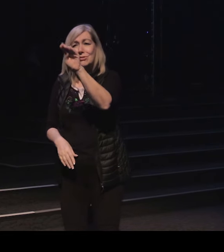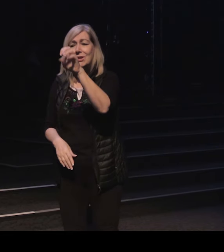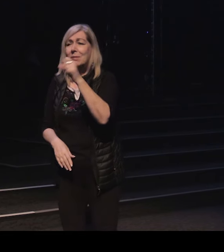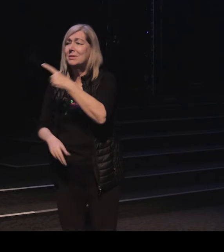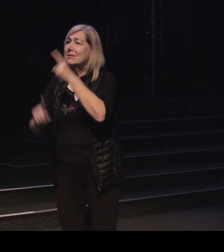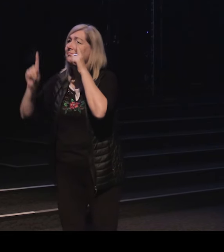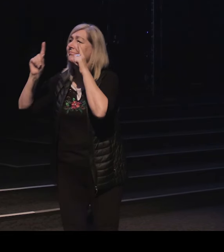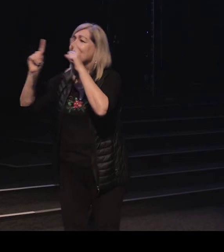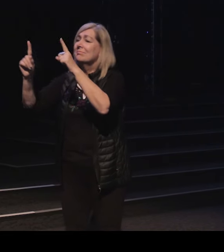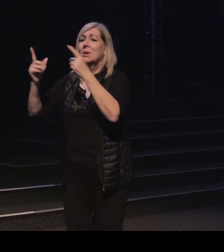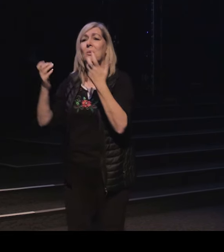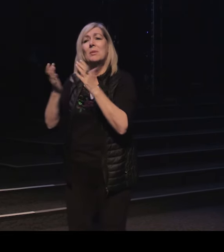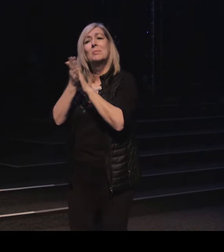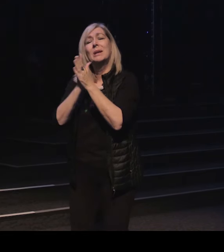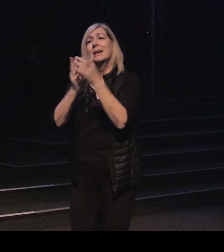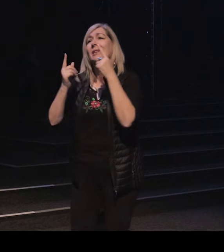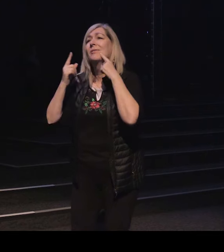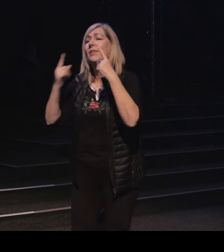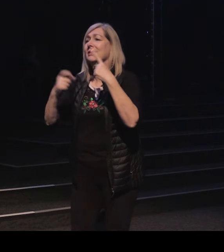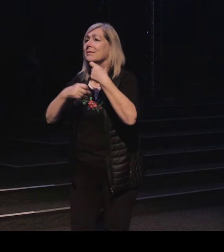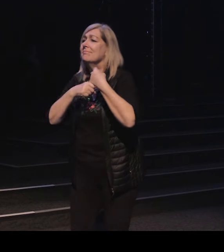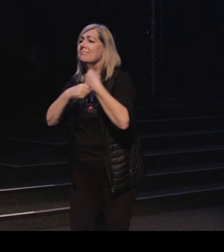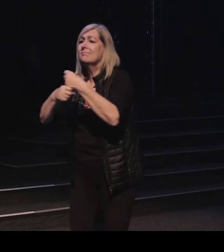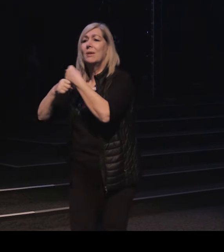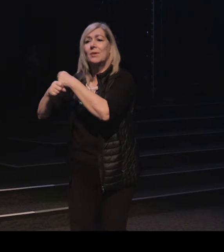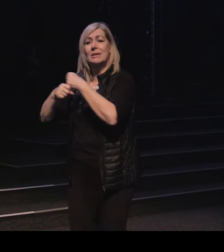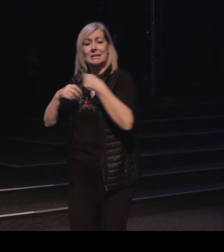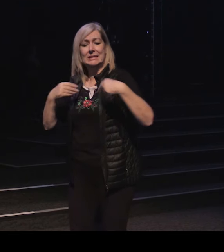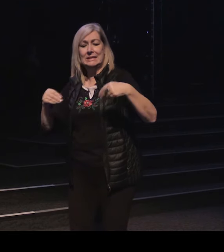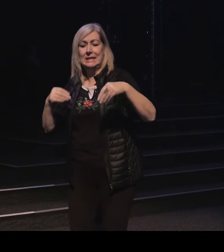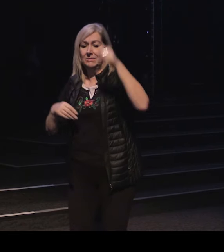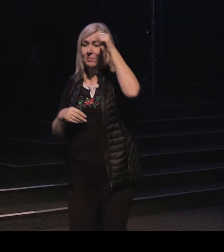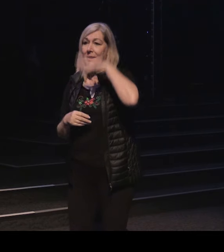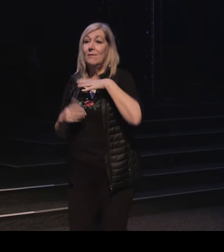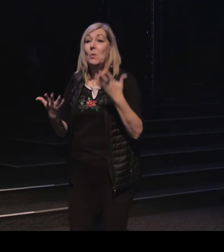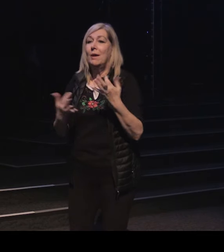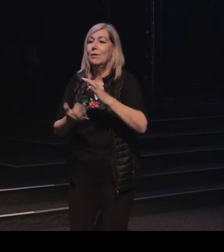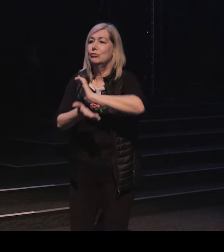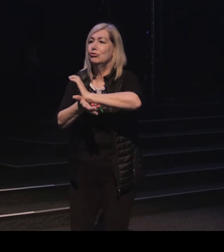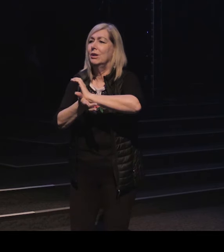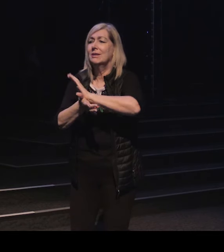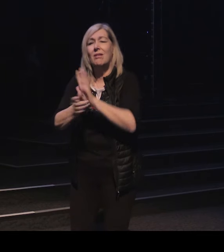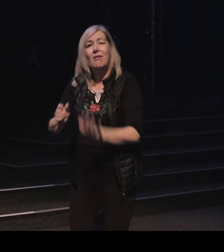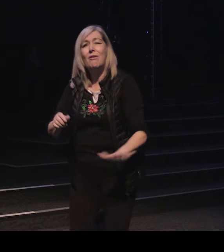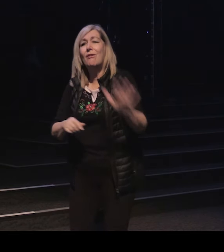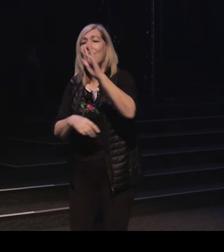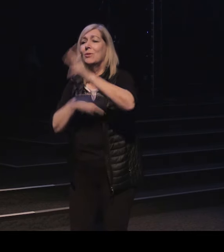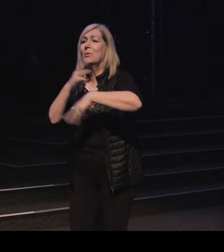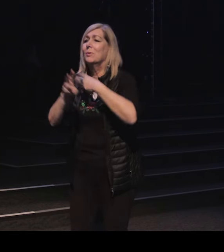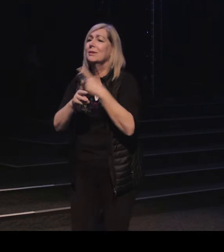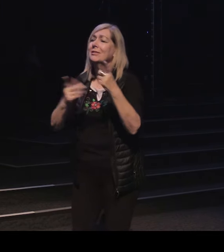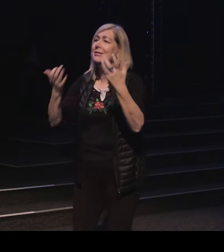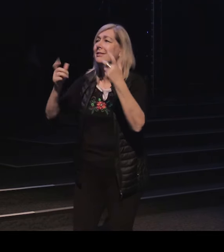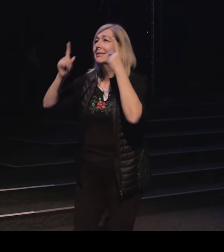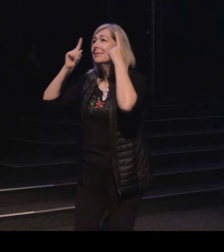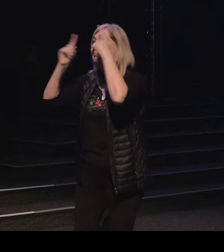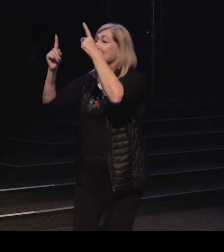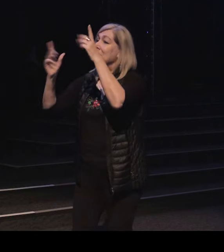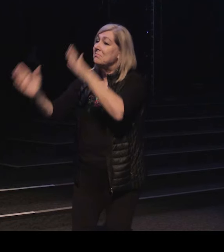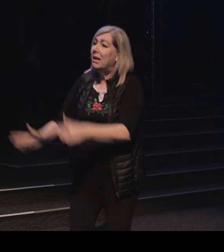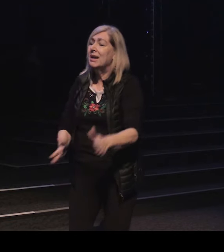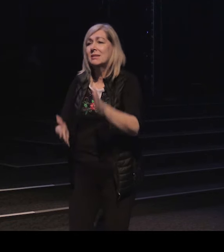most famous manufacturer and salesman of cheese in the world. He planned on becoming rich and famous